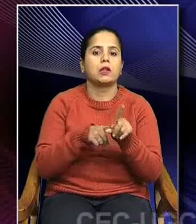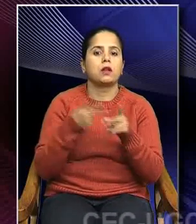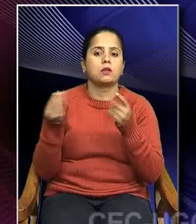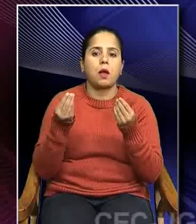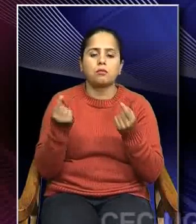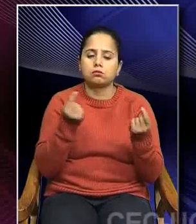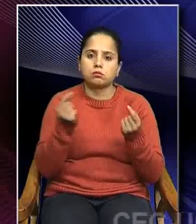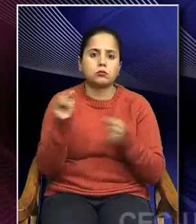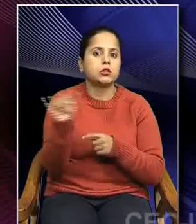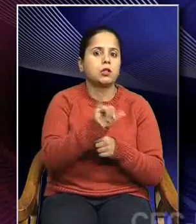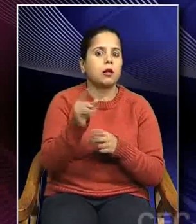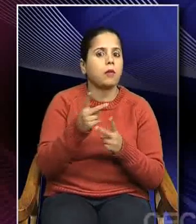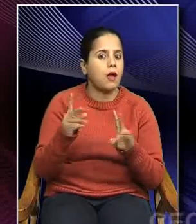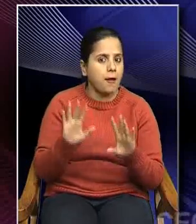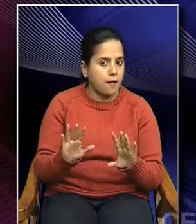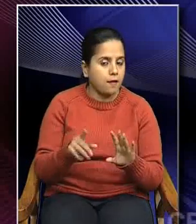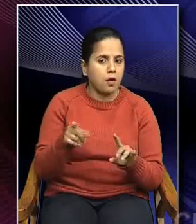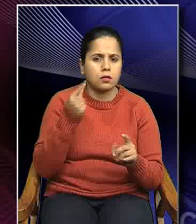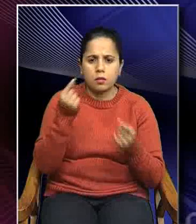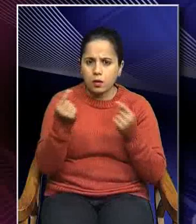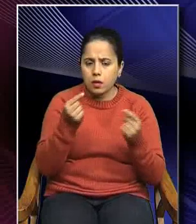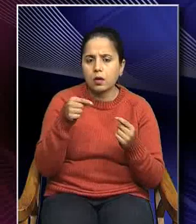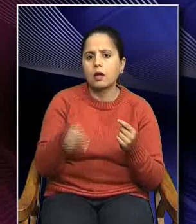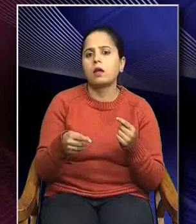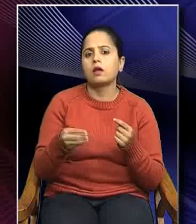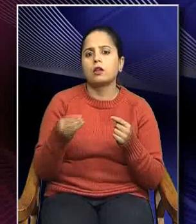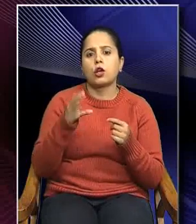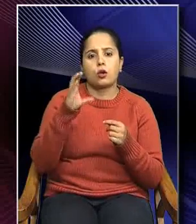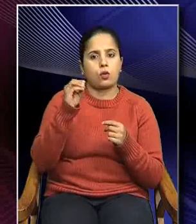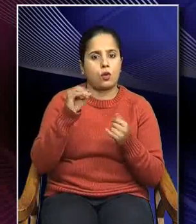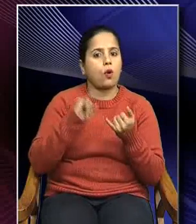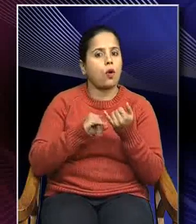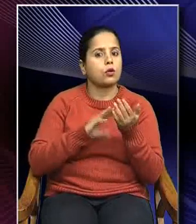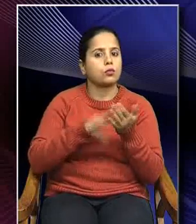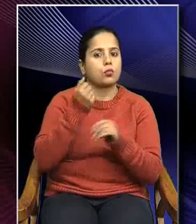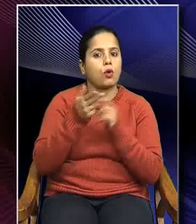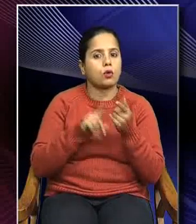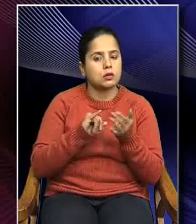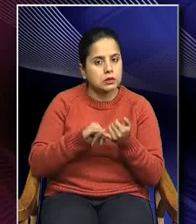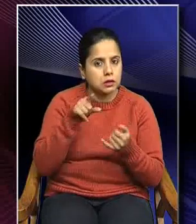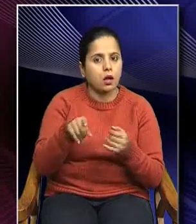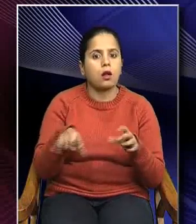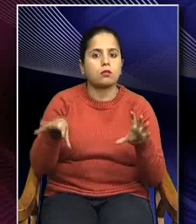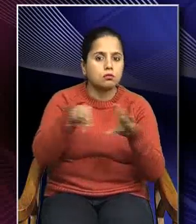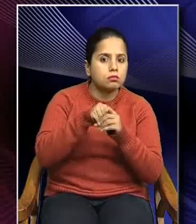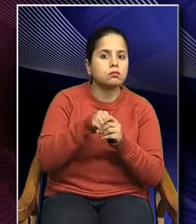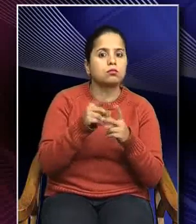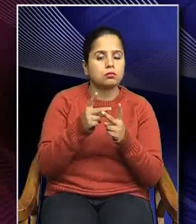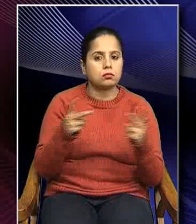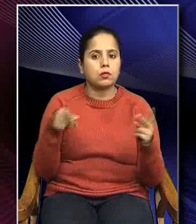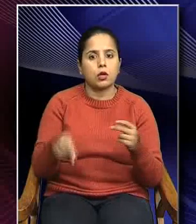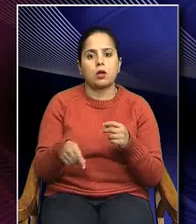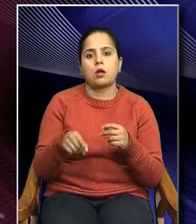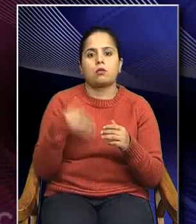is a semblance of all these cosmogonies coming together in a